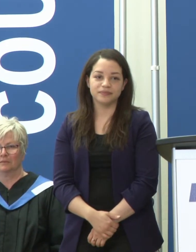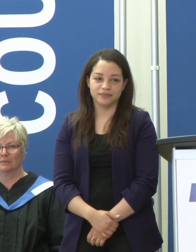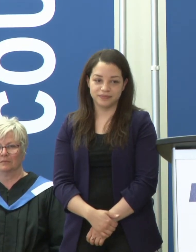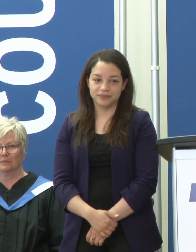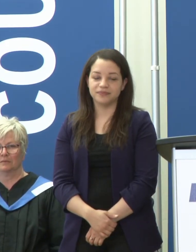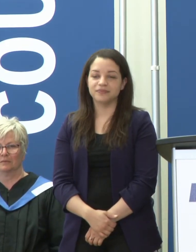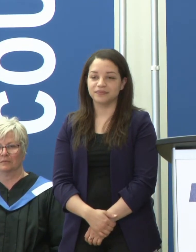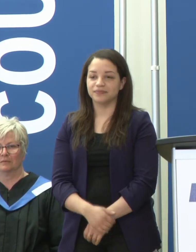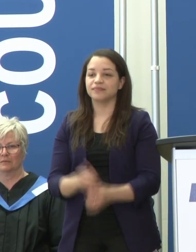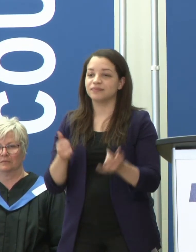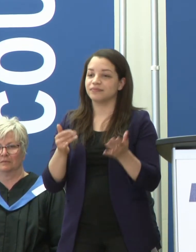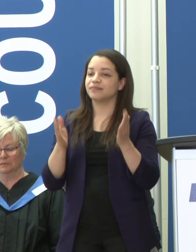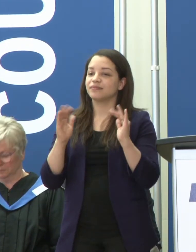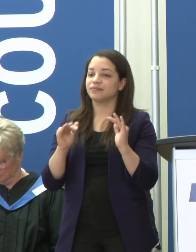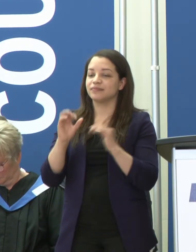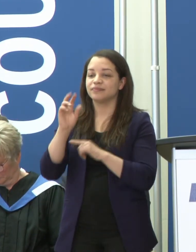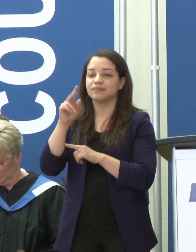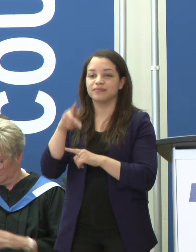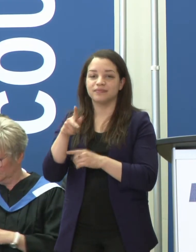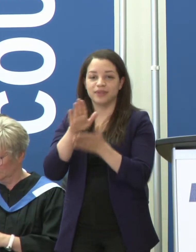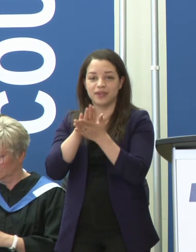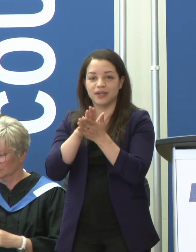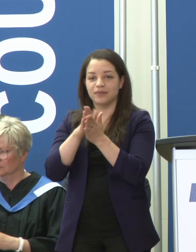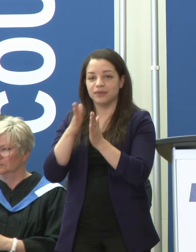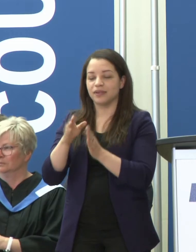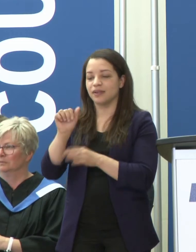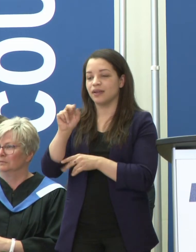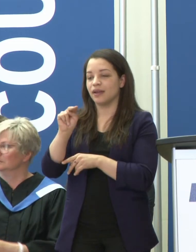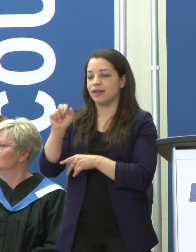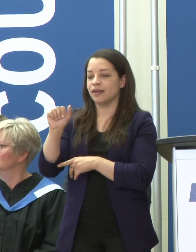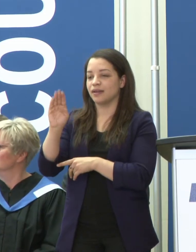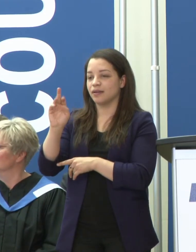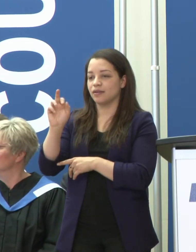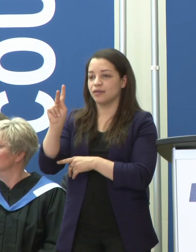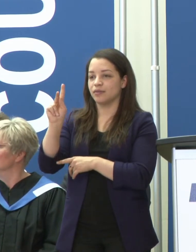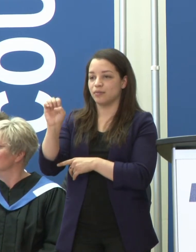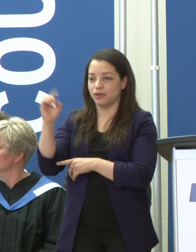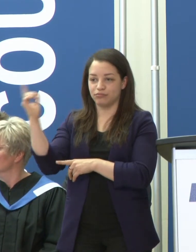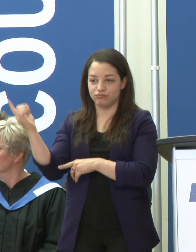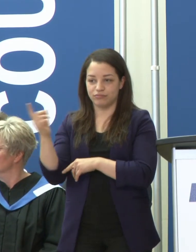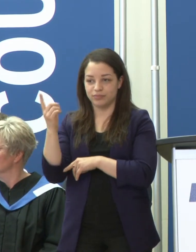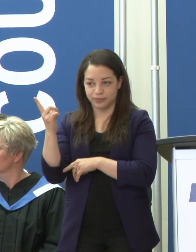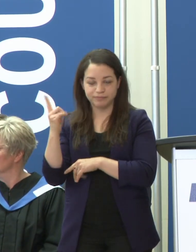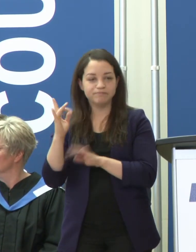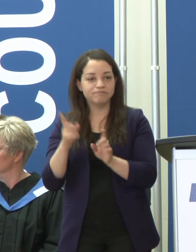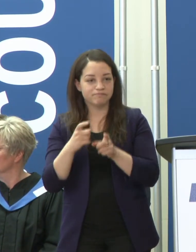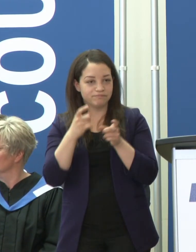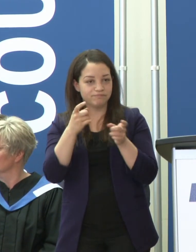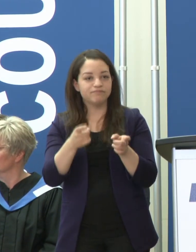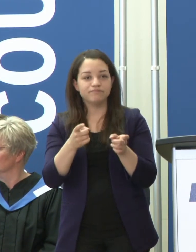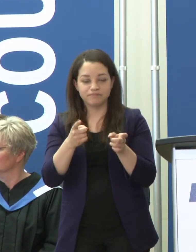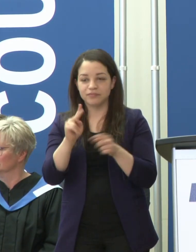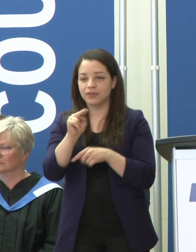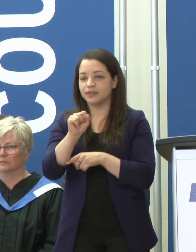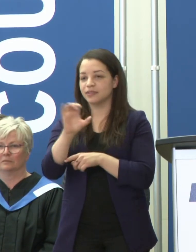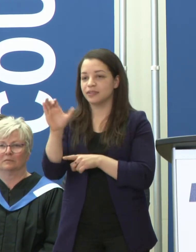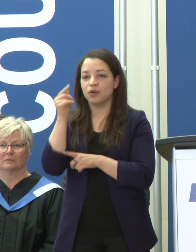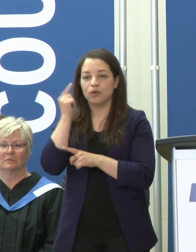We now welcome our Vice President Academic, Anna Burke, to the front of the stage to present the Nova Scotia Community College Gold